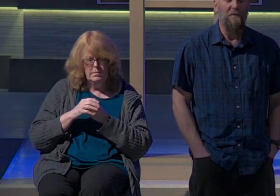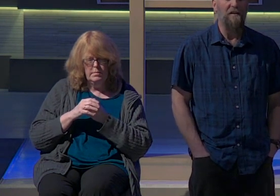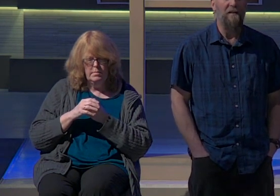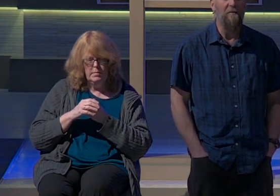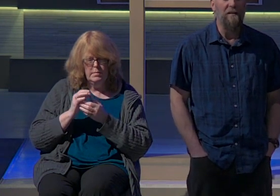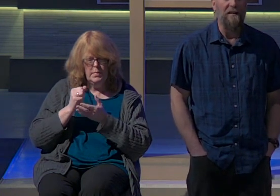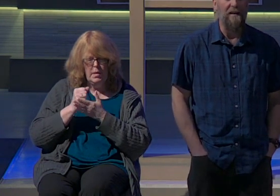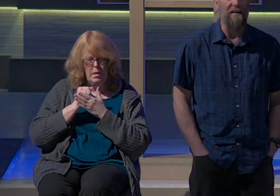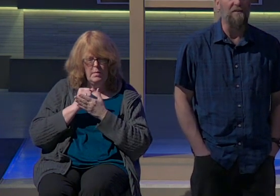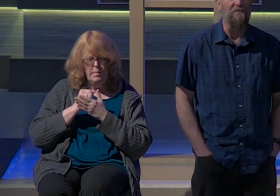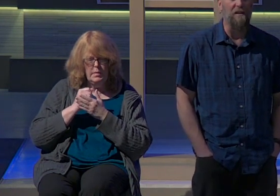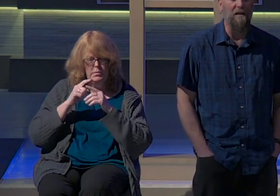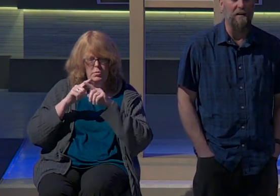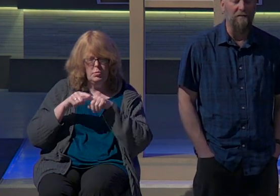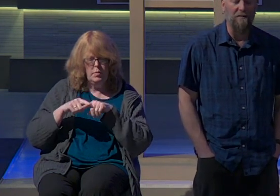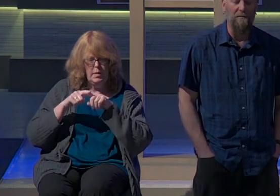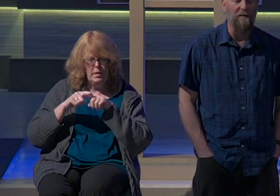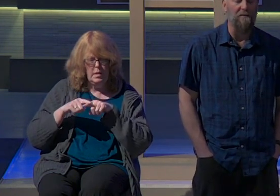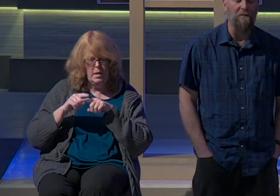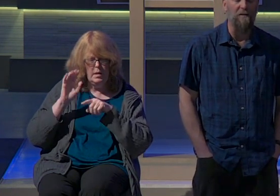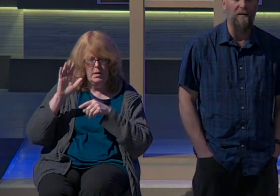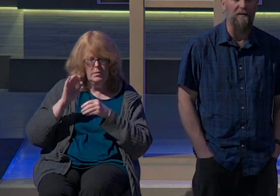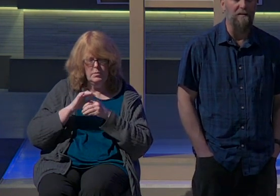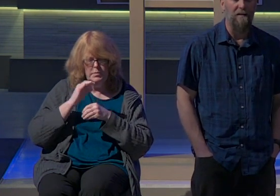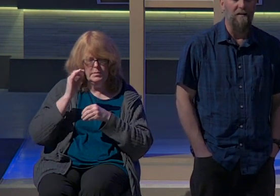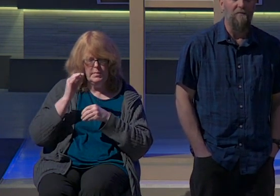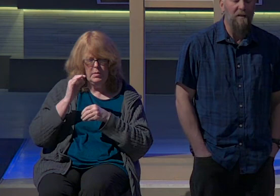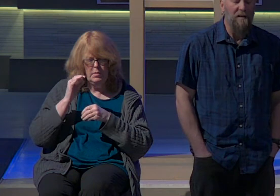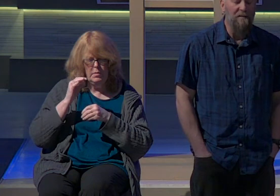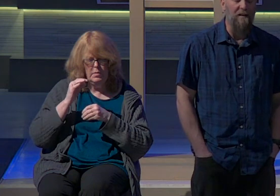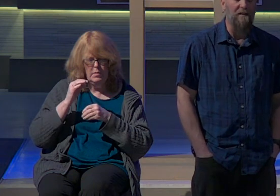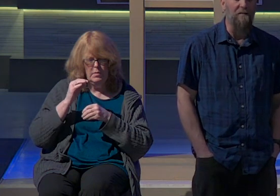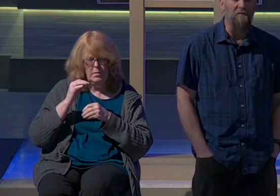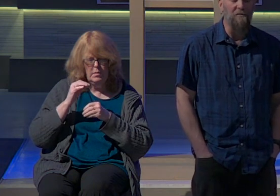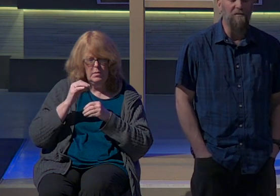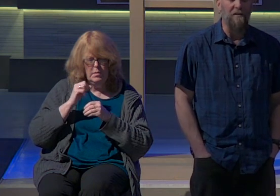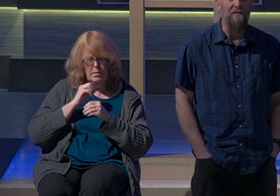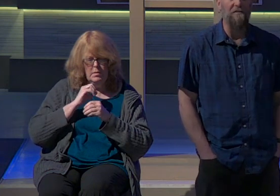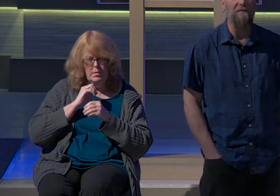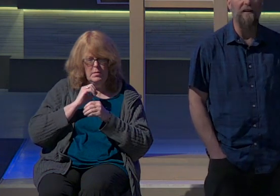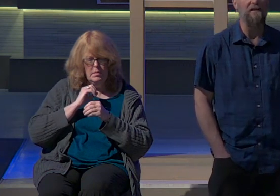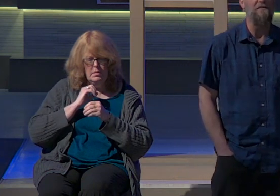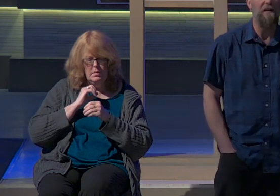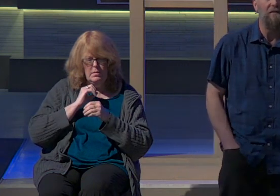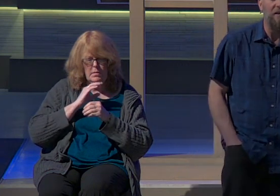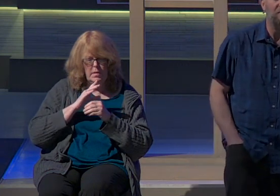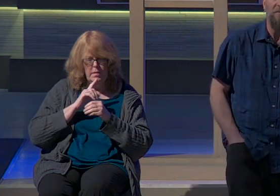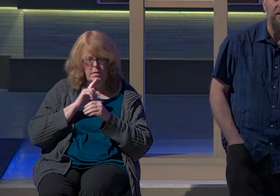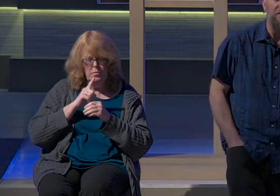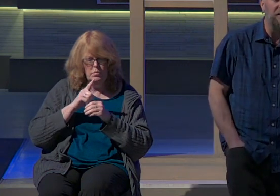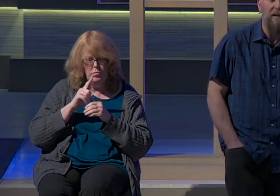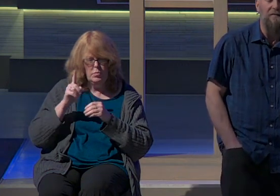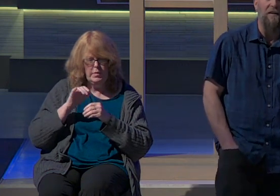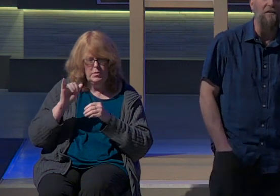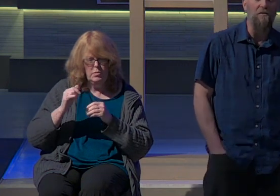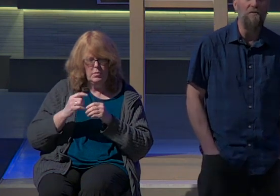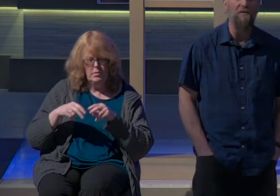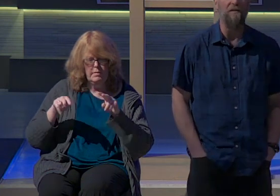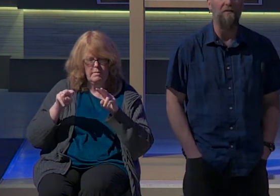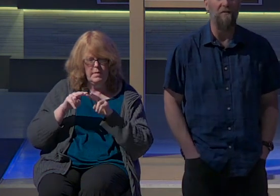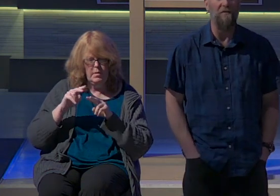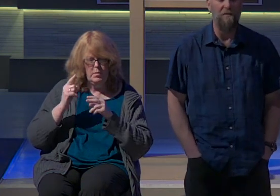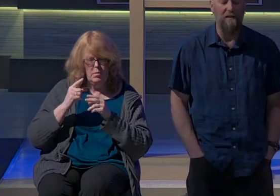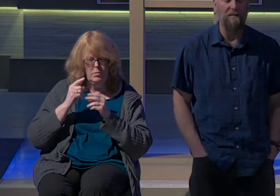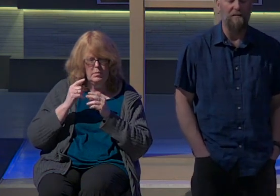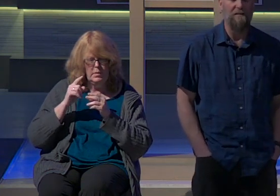Father, help us to ever rely and draw on your Spirit for that. For nothing of true eternal value ever comes about save that you do